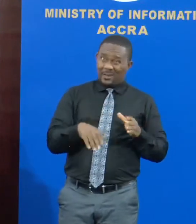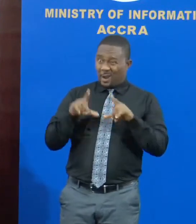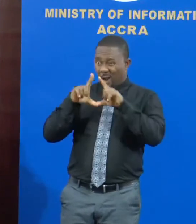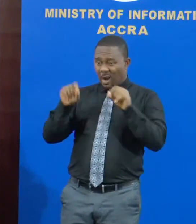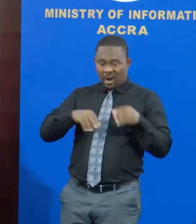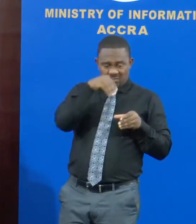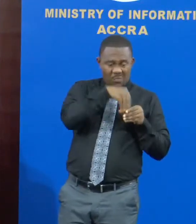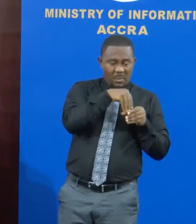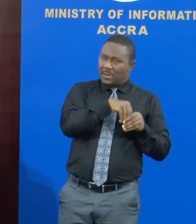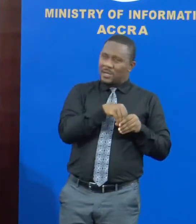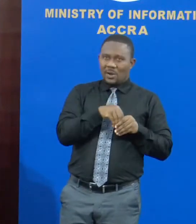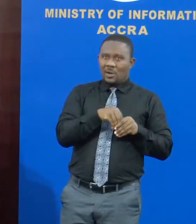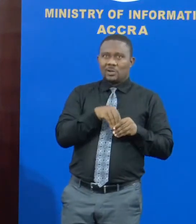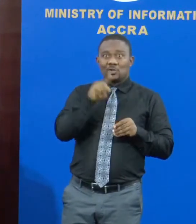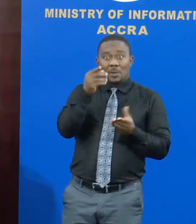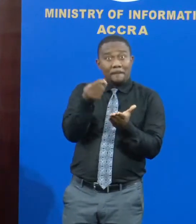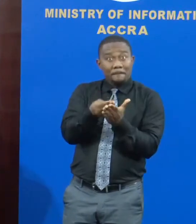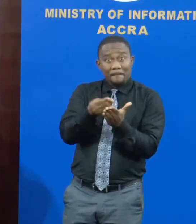cash.